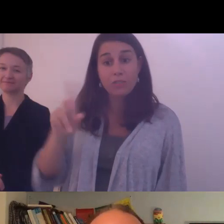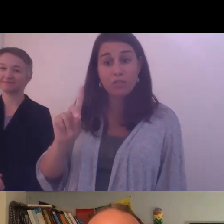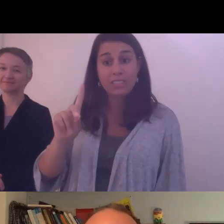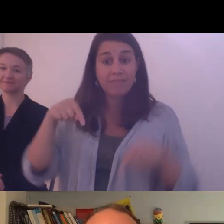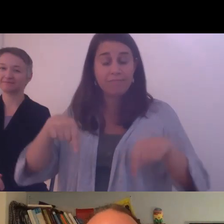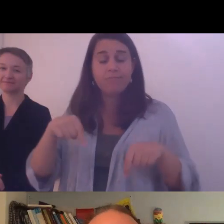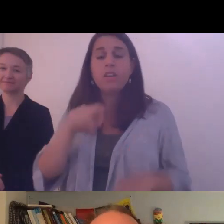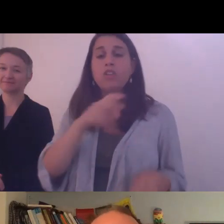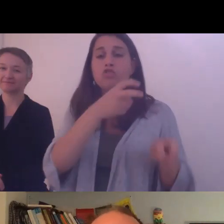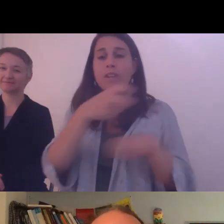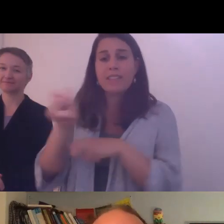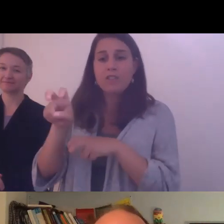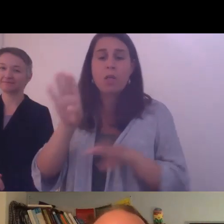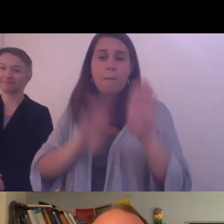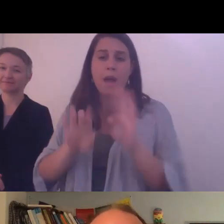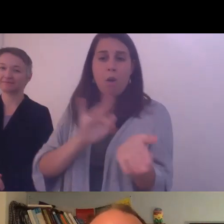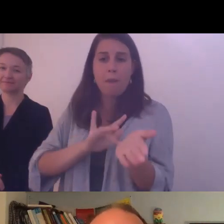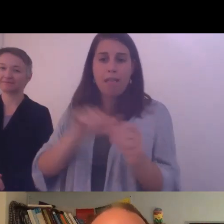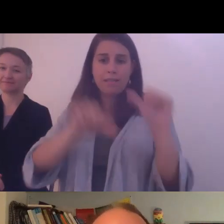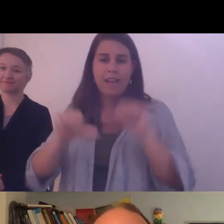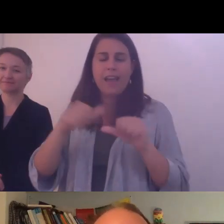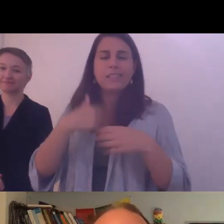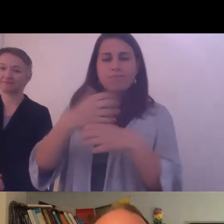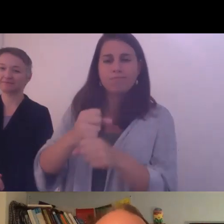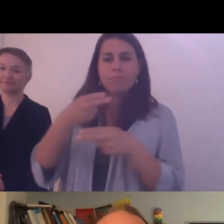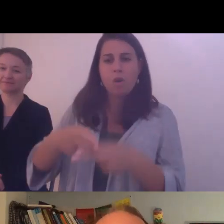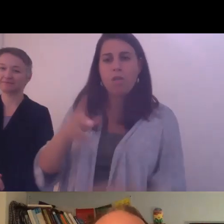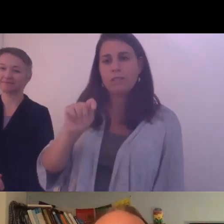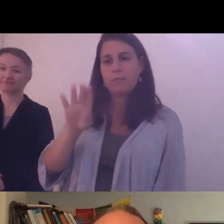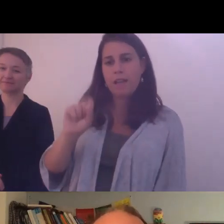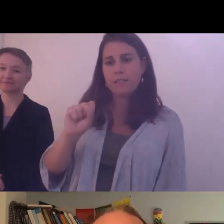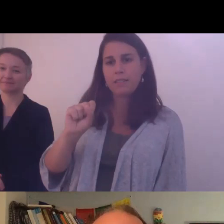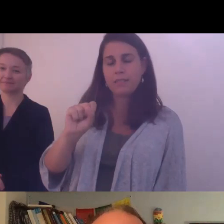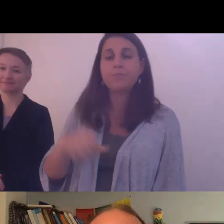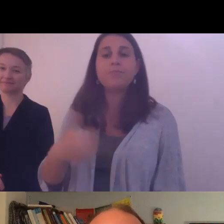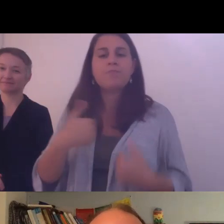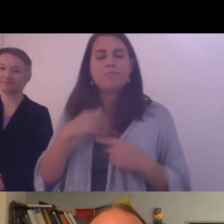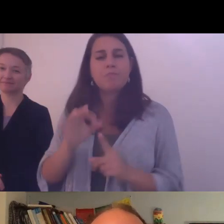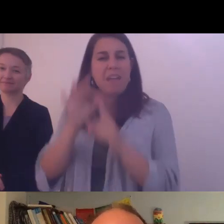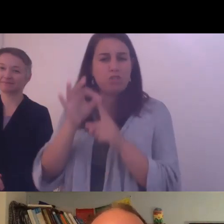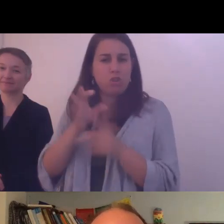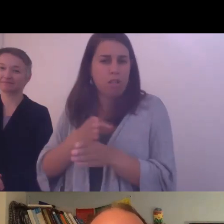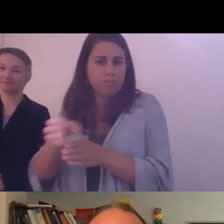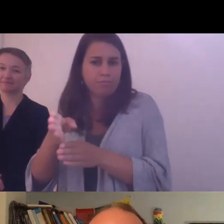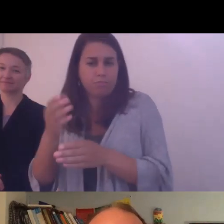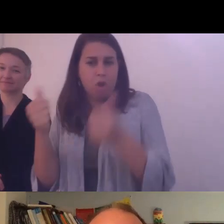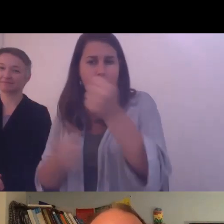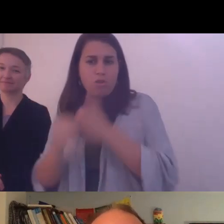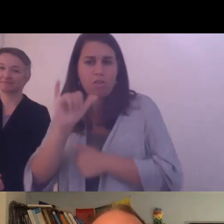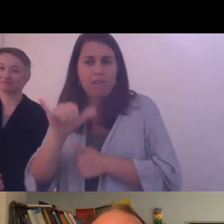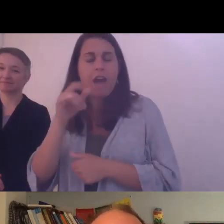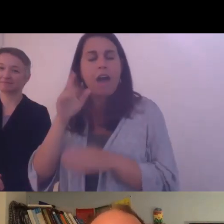in the Translational Biomedical Science, or TBS program. And we have a special track devoted to infectious